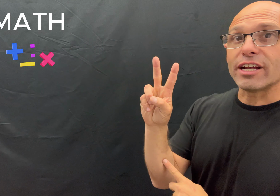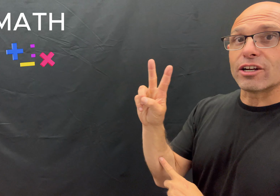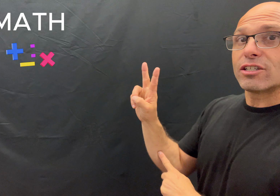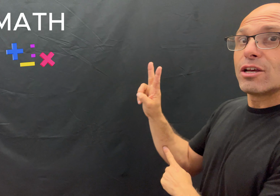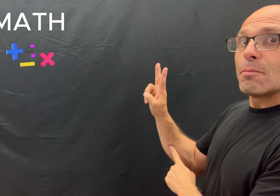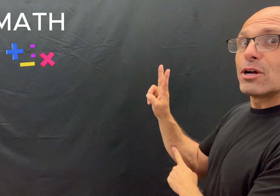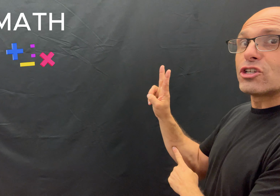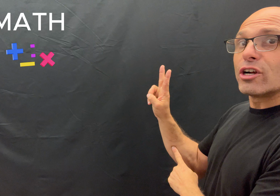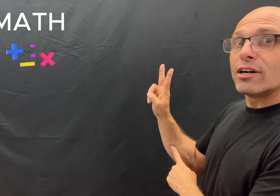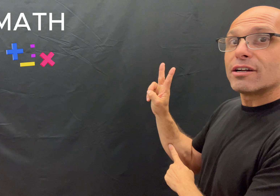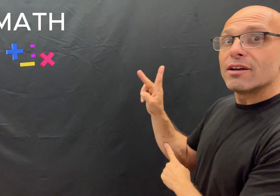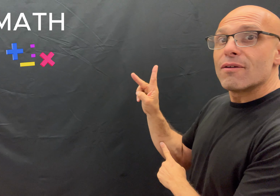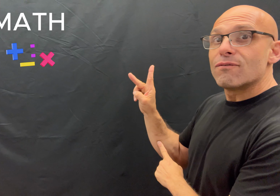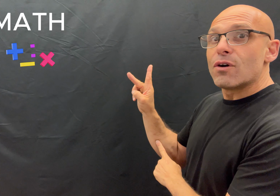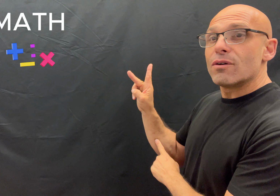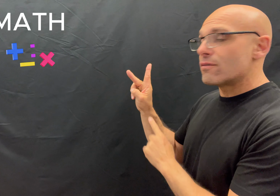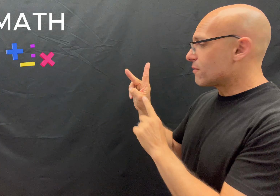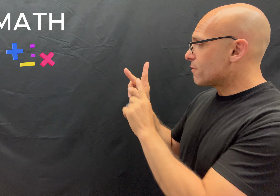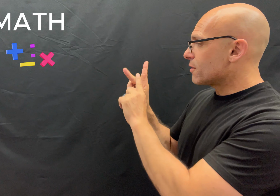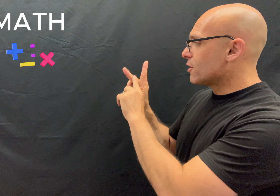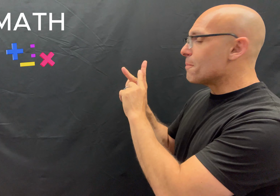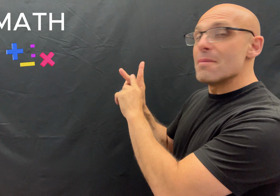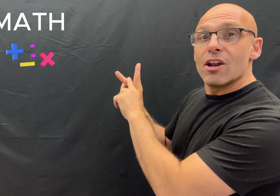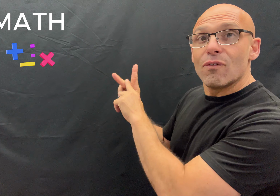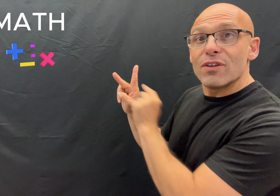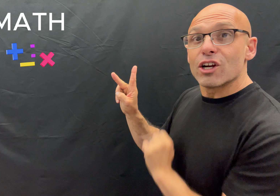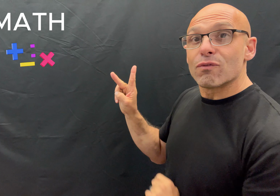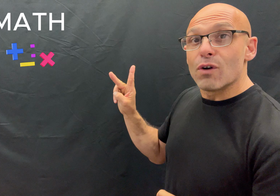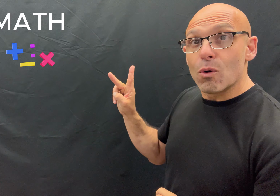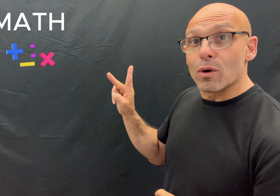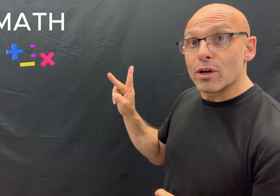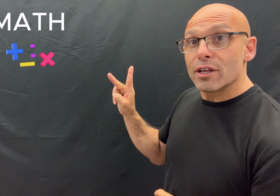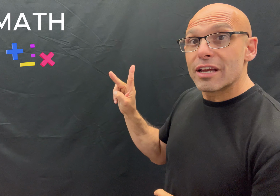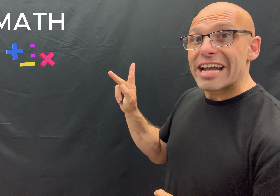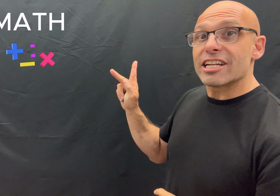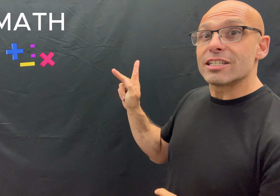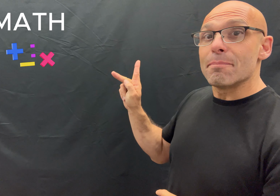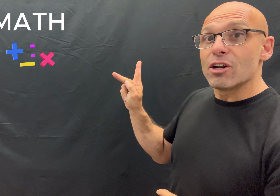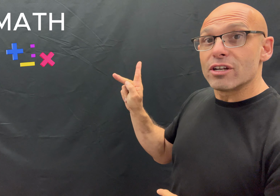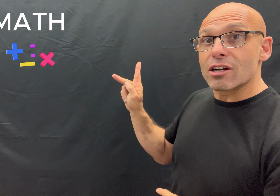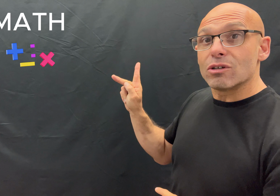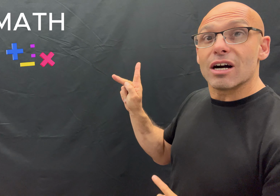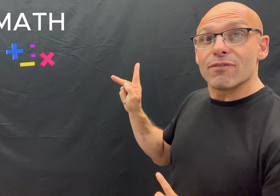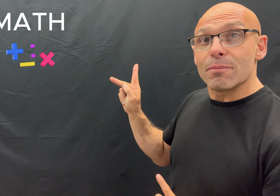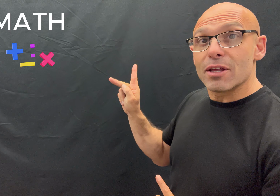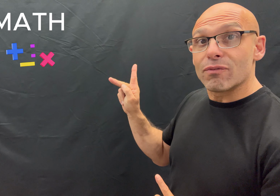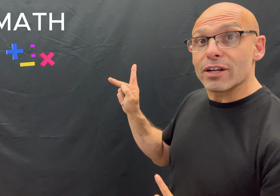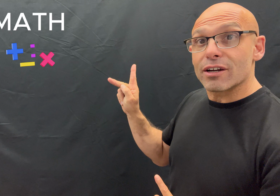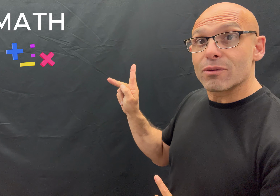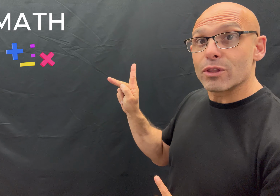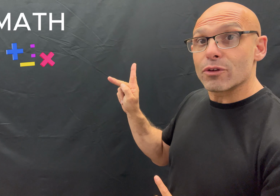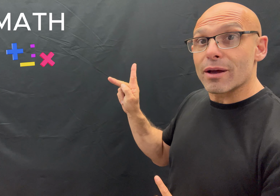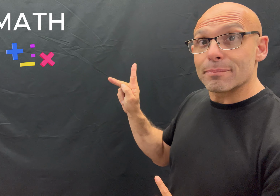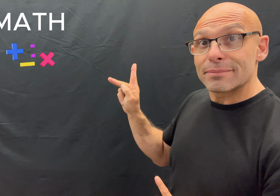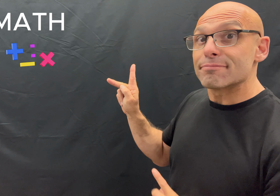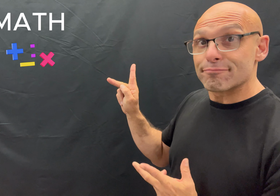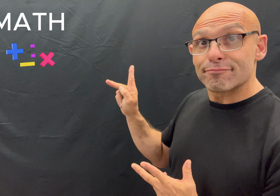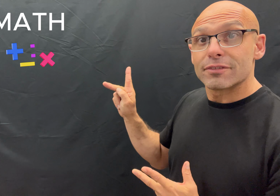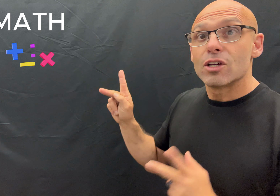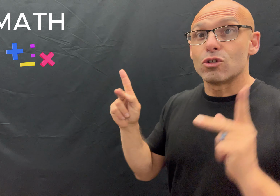fingers, put your middle finger forward and touch the middle knuckle of your middle finger with your thumb. Do that on